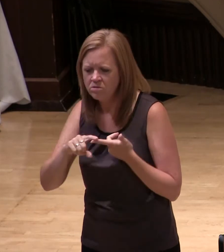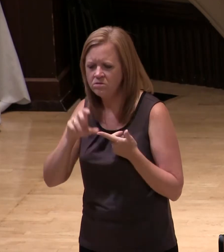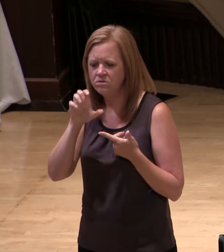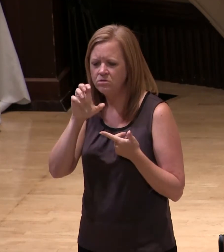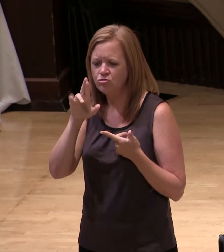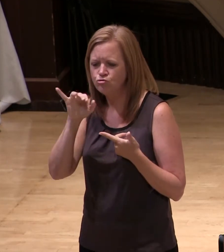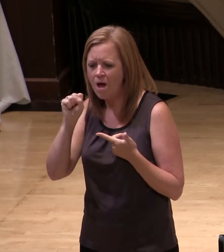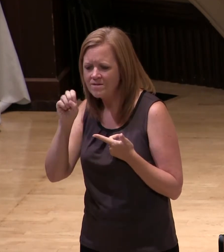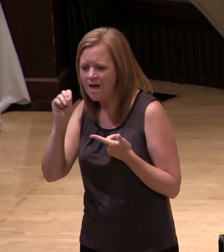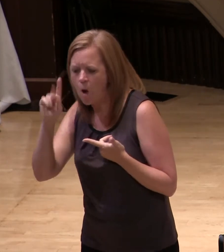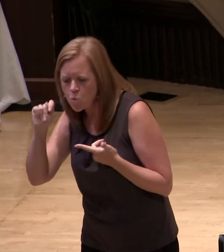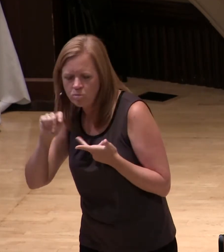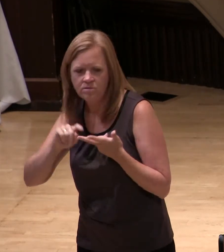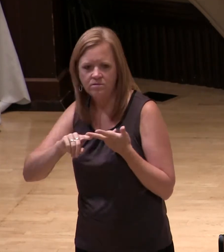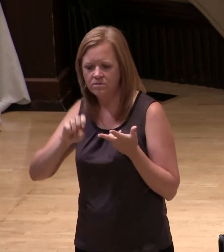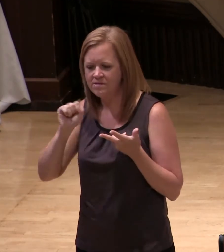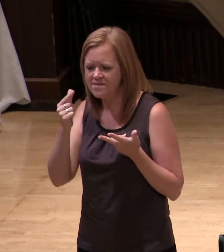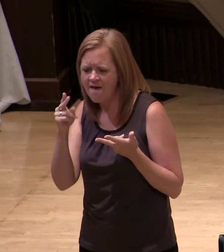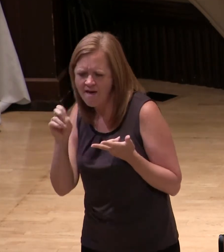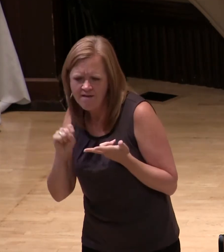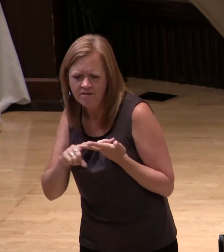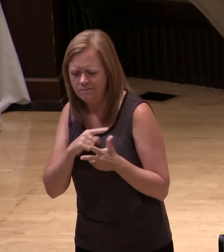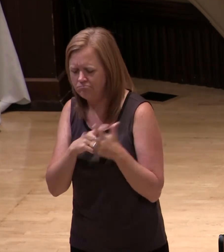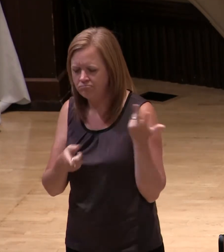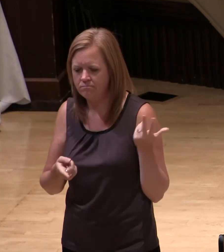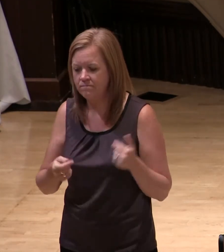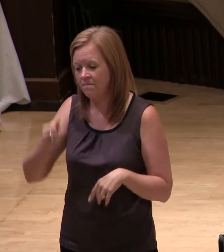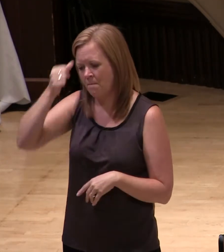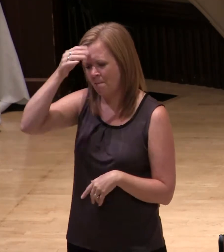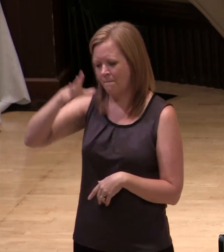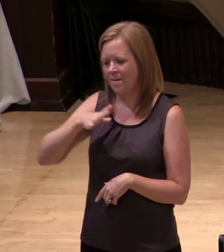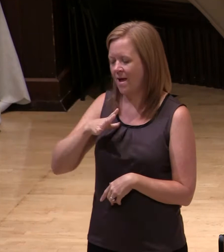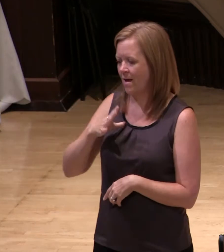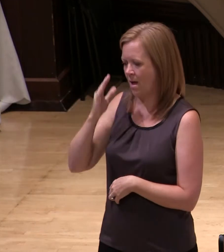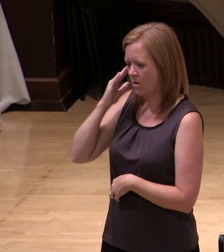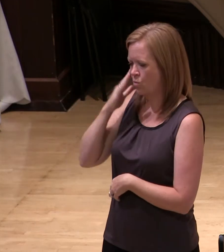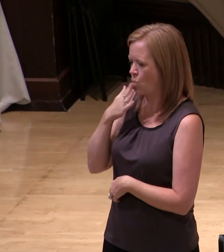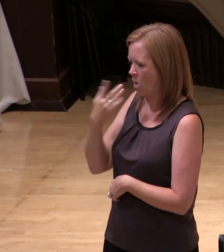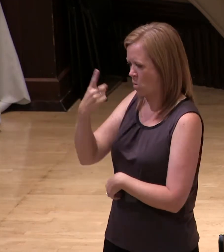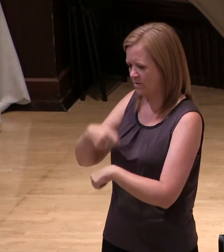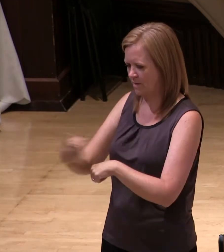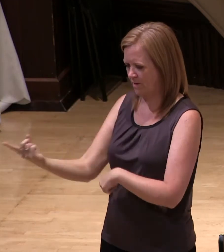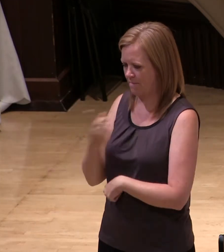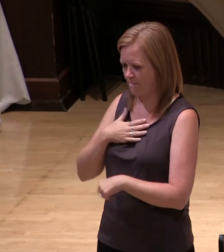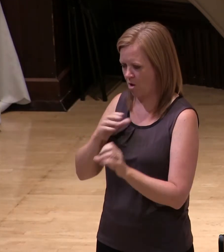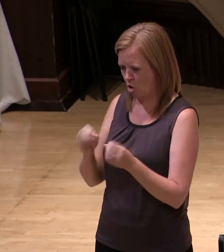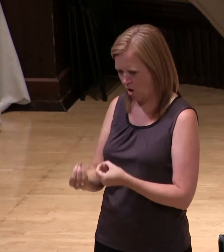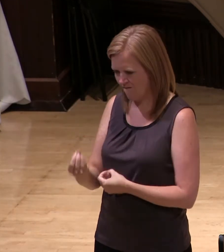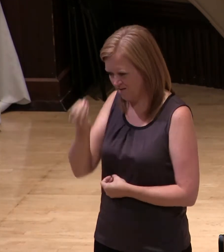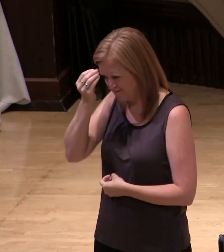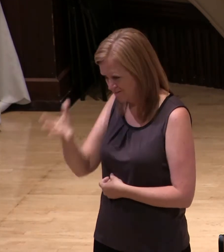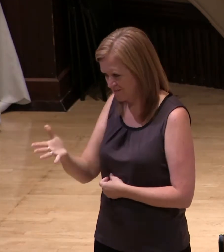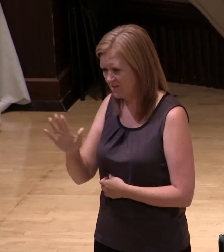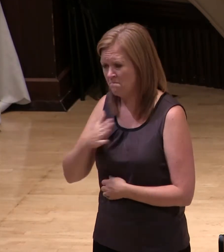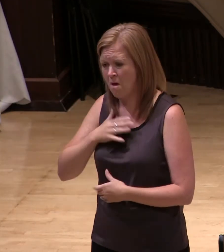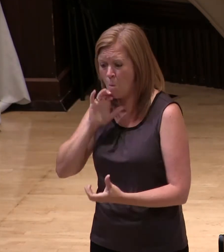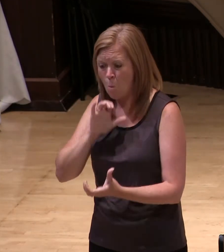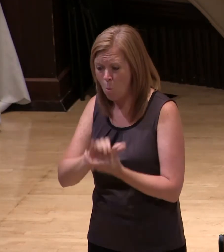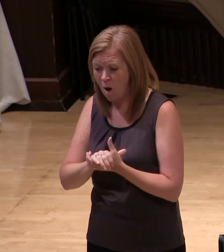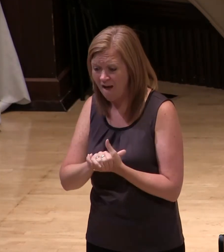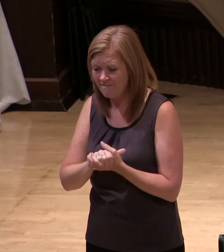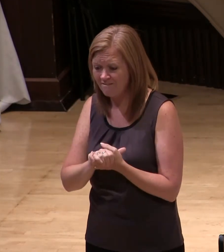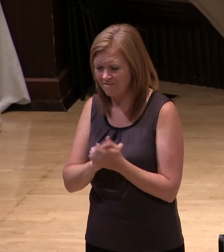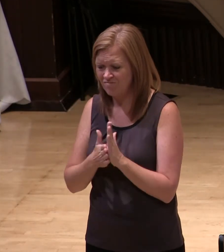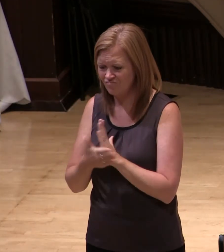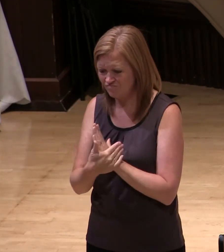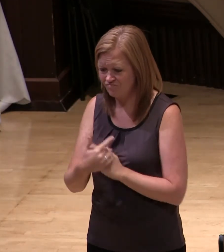people? A man I knew very well walked into my office once, and he gave me this news. He said, my wife has been